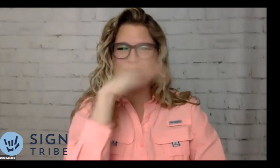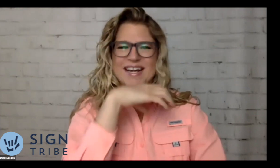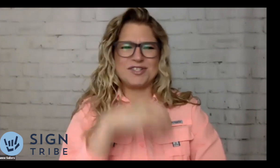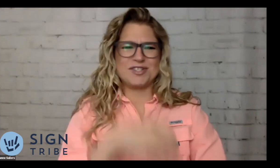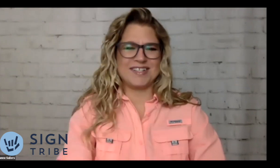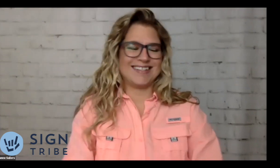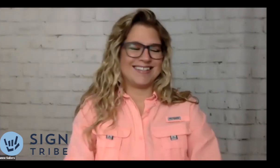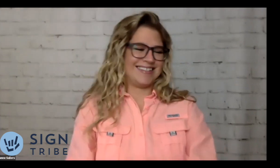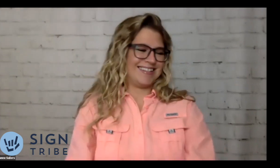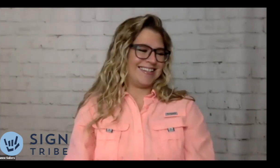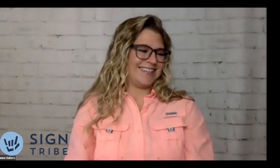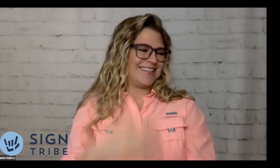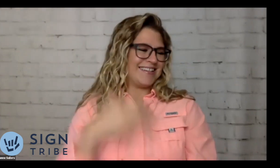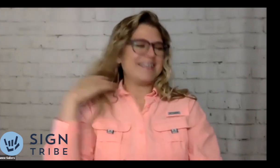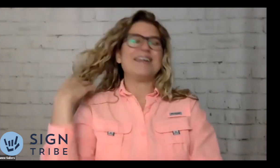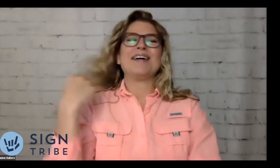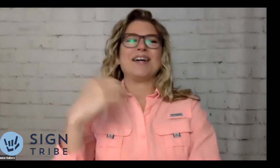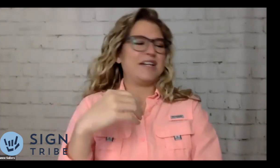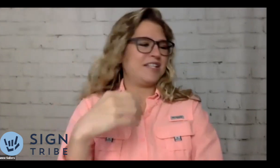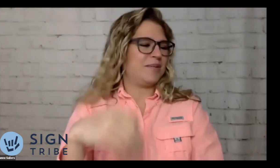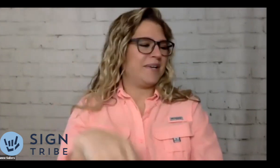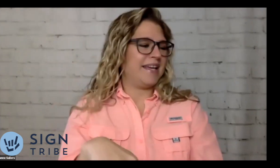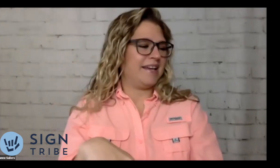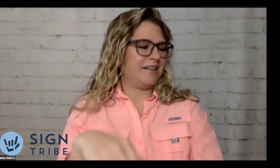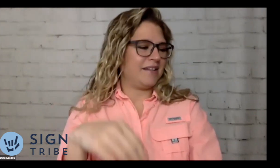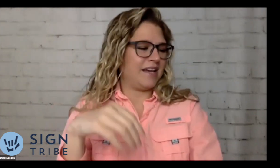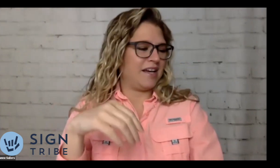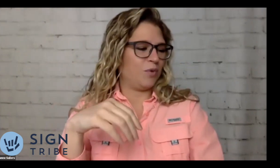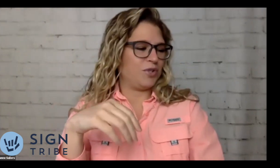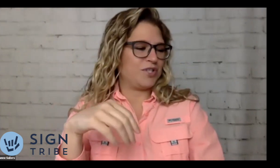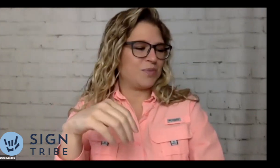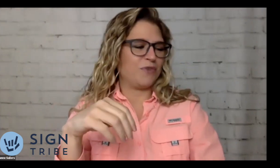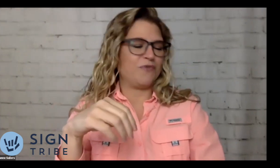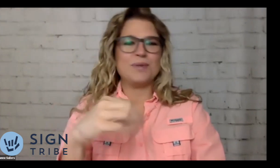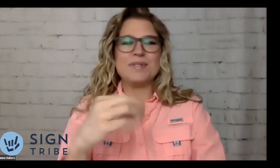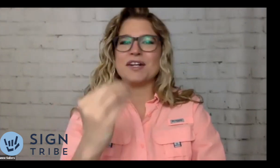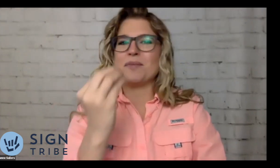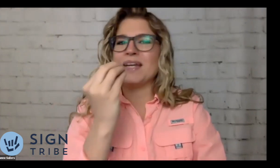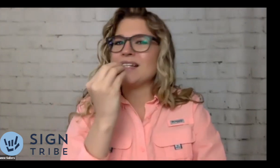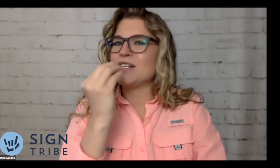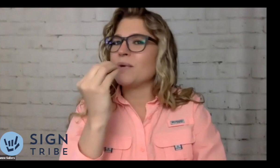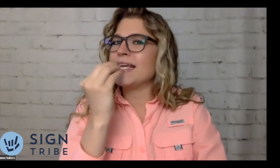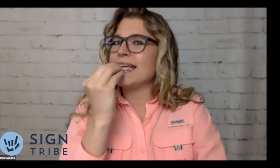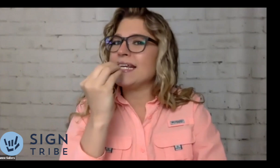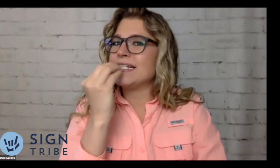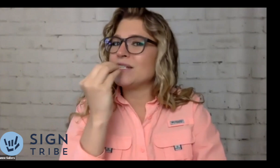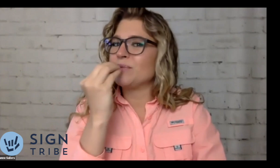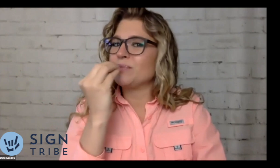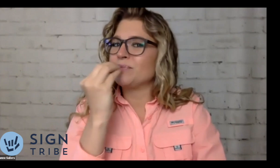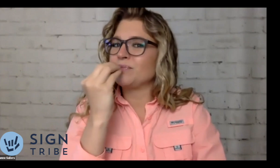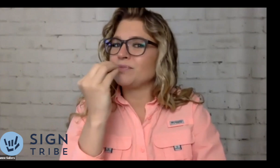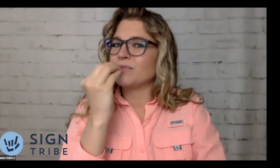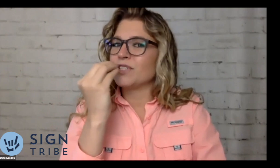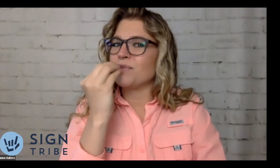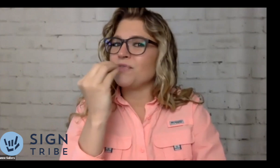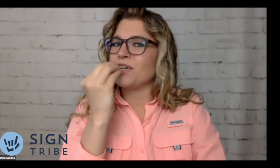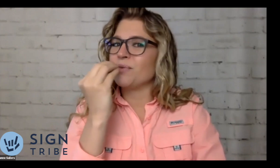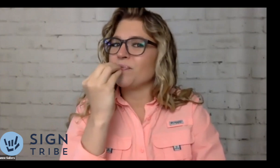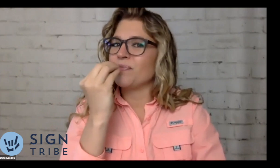Strange. All right, so again, we'll do some more foods here in a minute. So eat, let's review.